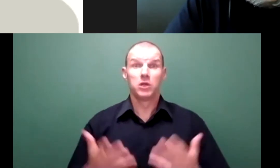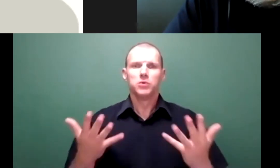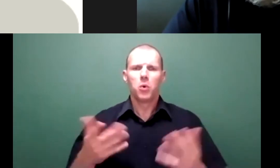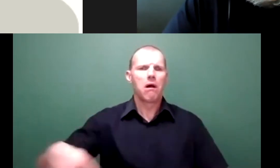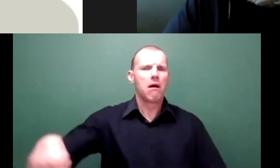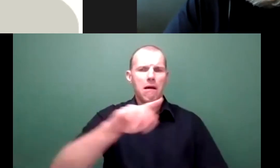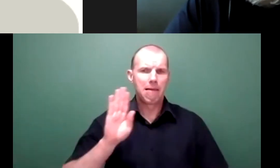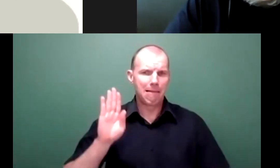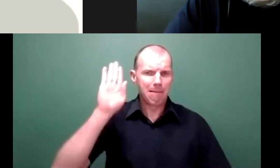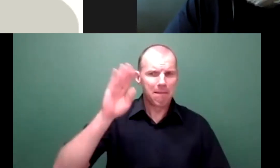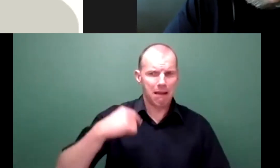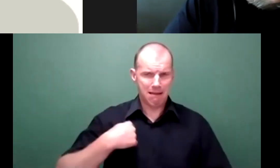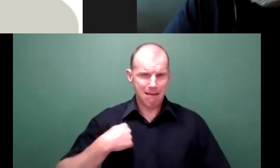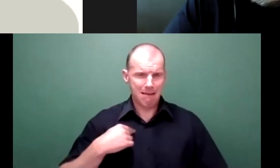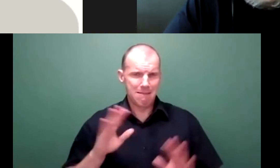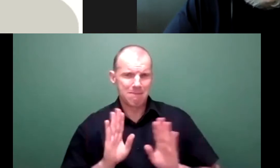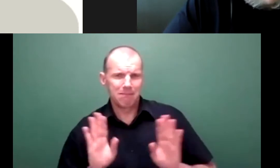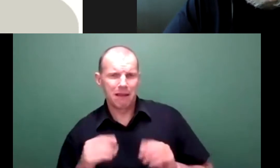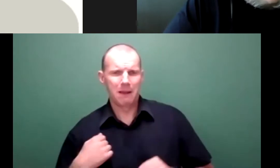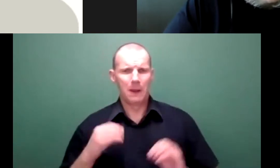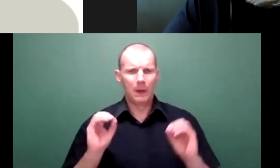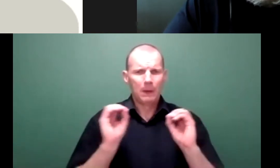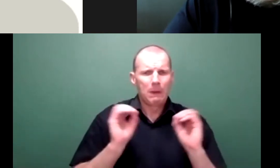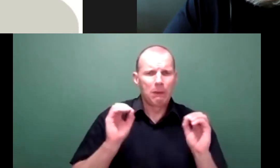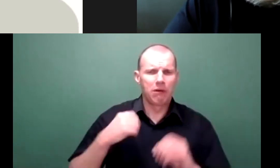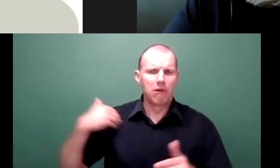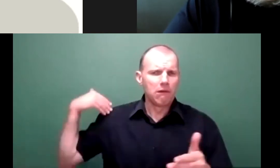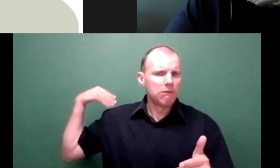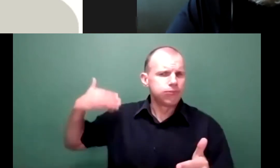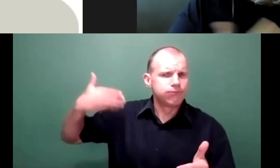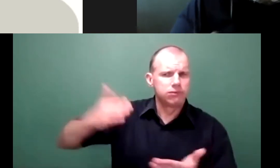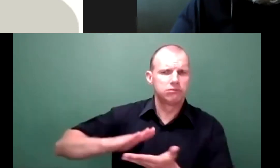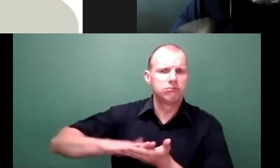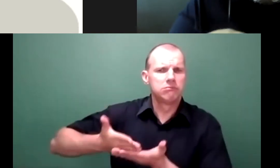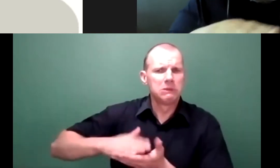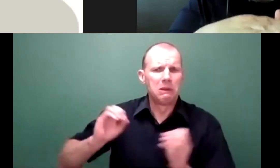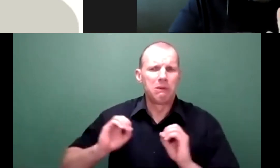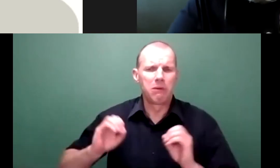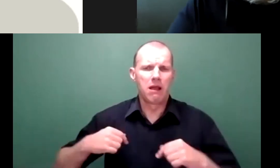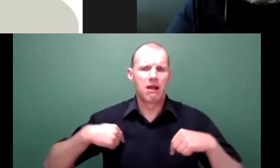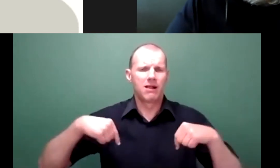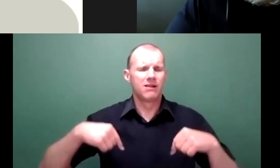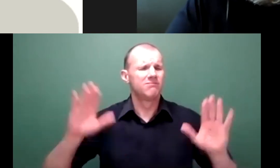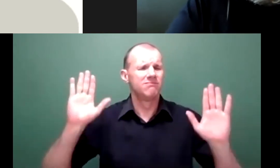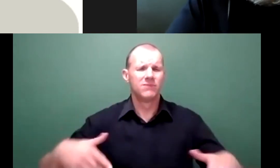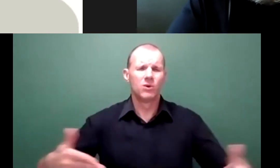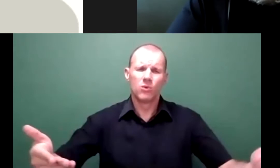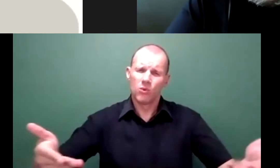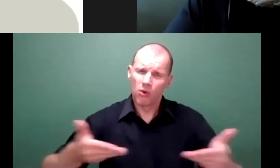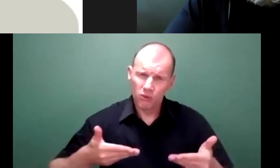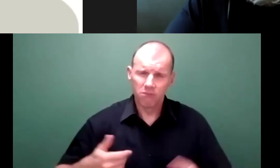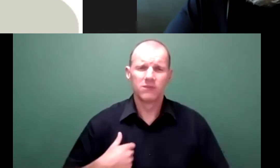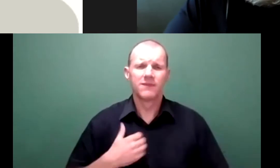So if people can apply, it's open for applications, but we just need, you need to follow the criteria.